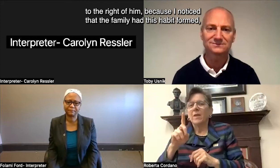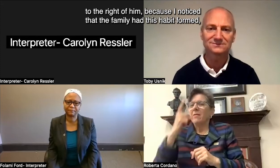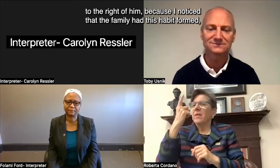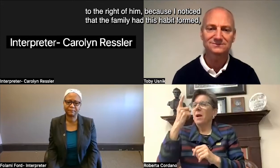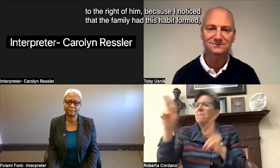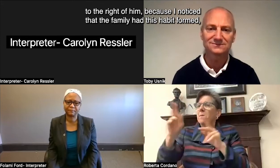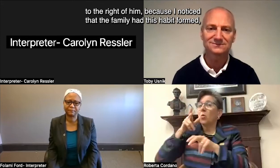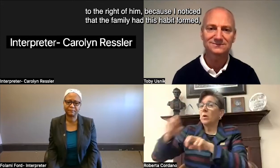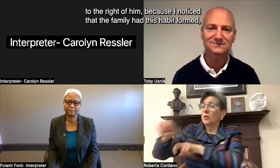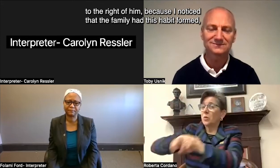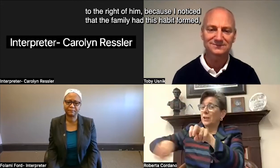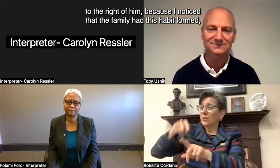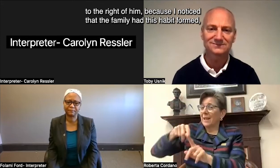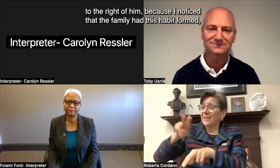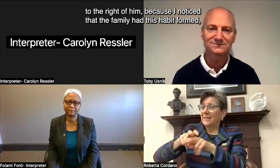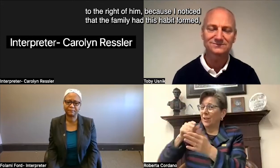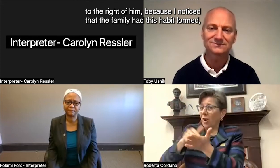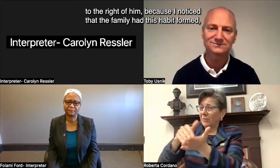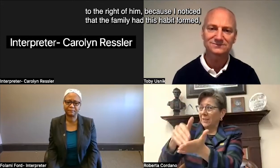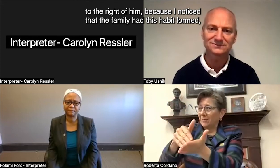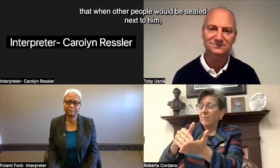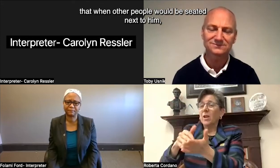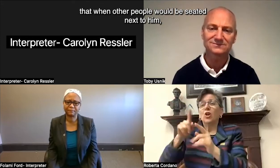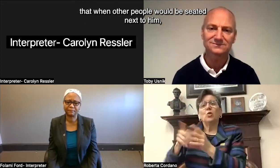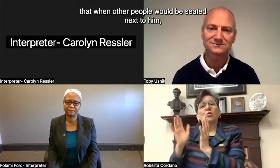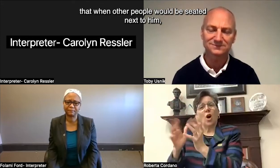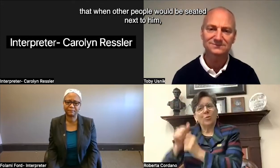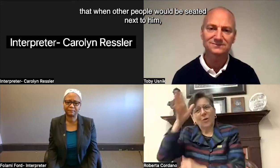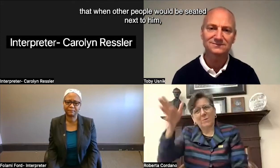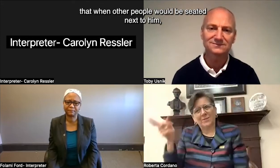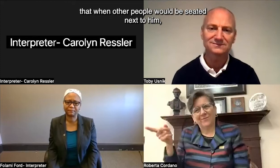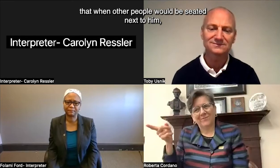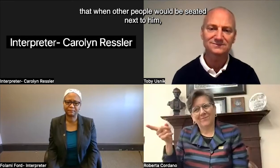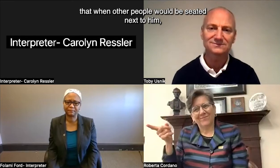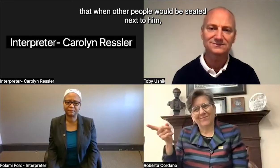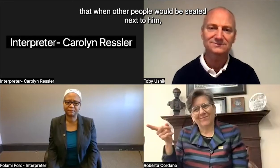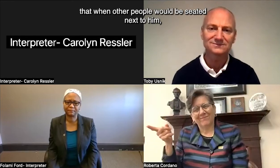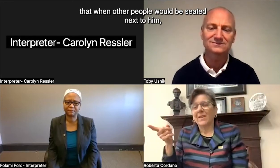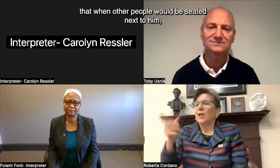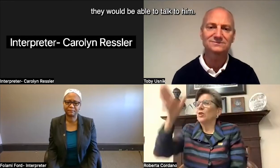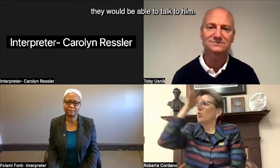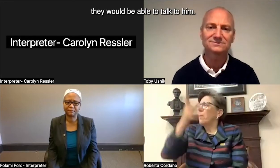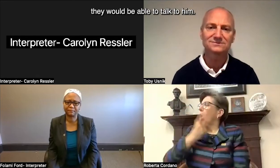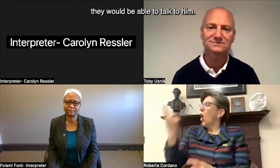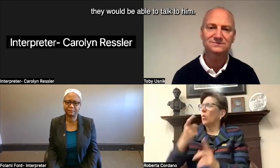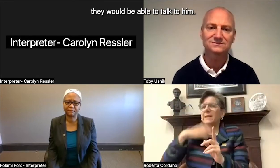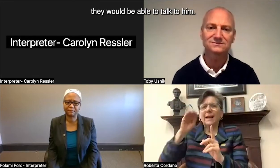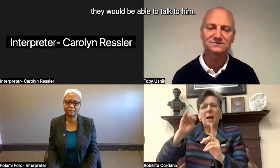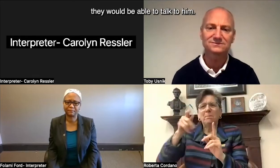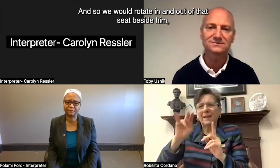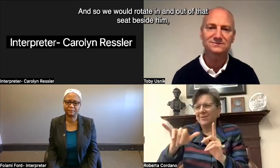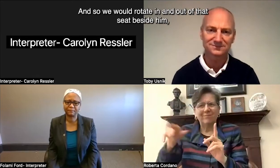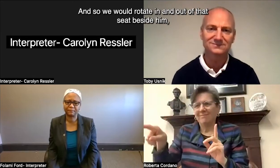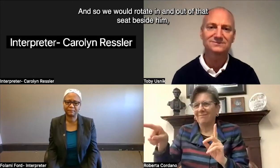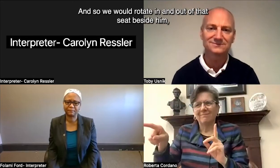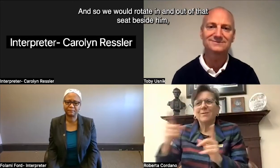family had this habit formed that when other people would be seated next to him, they would be able to talk to him. And so we would rotate in and